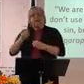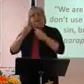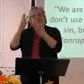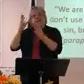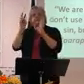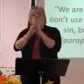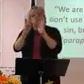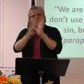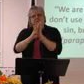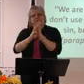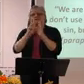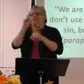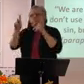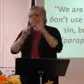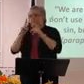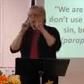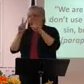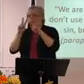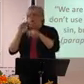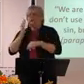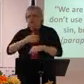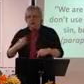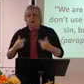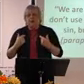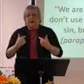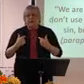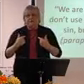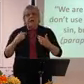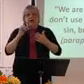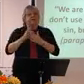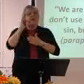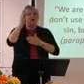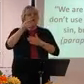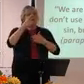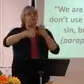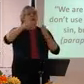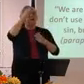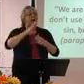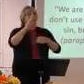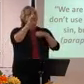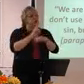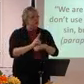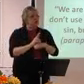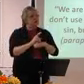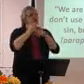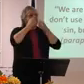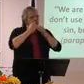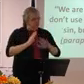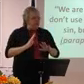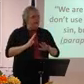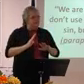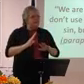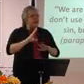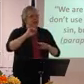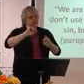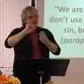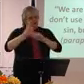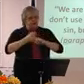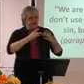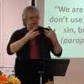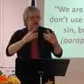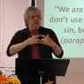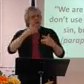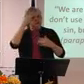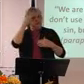great witness to those who are watching our life. And that will be what God will use to bless and to change hearts